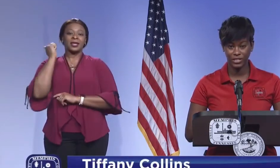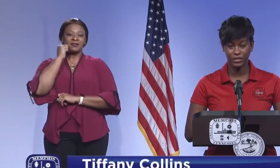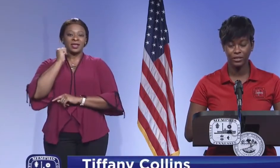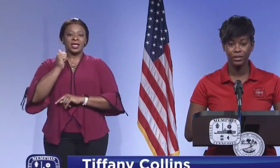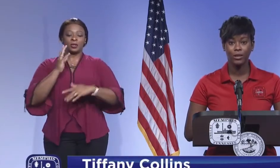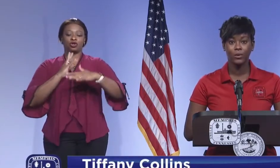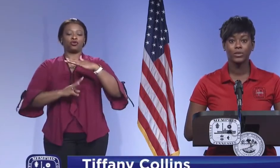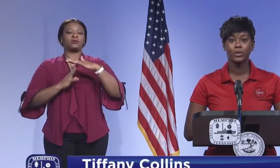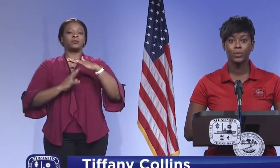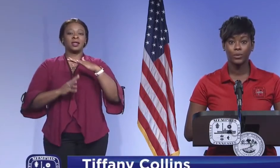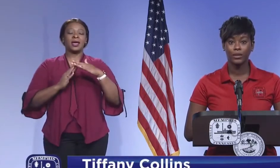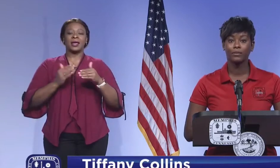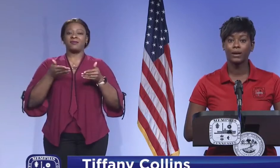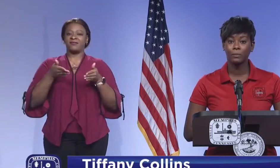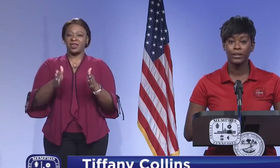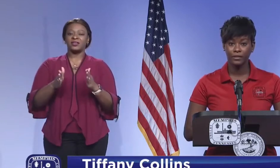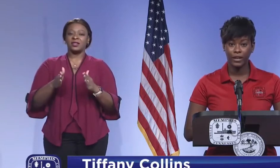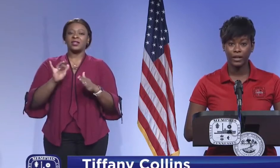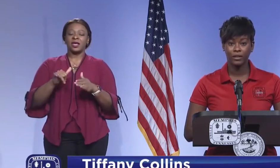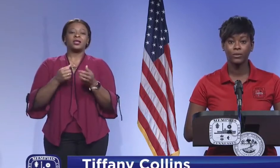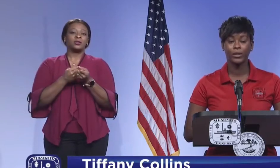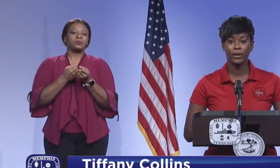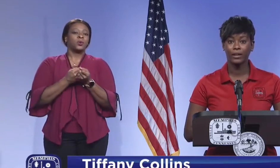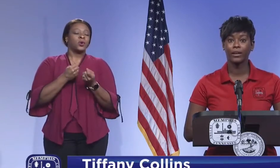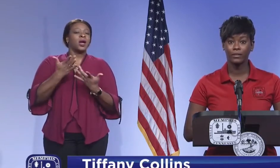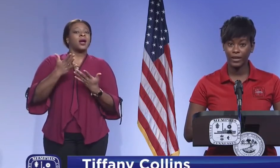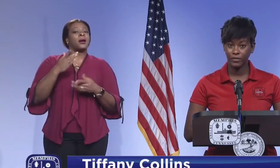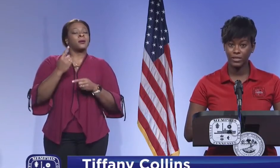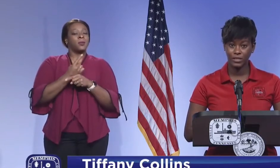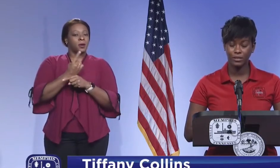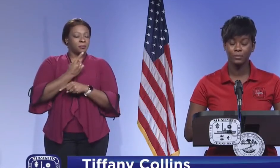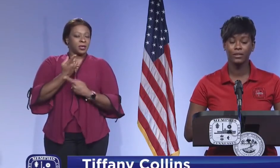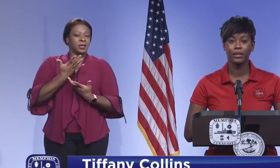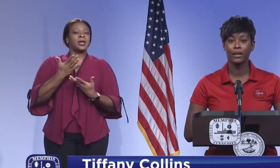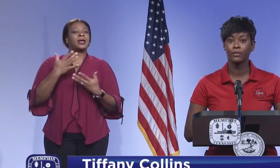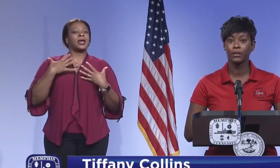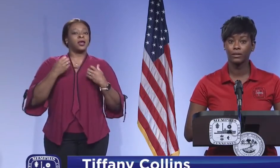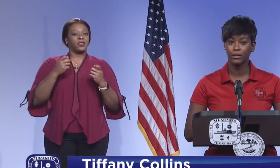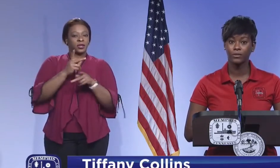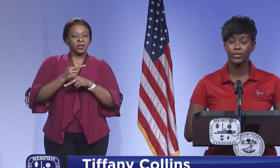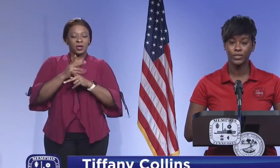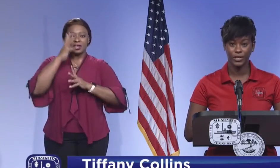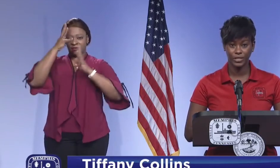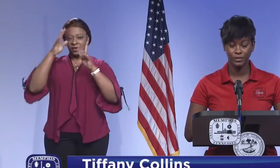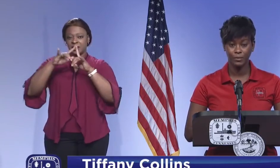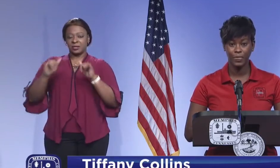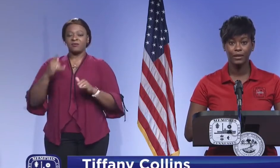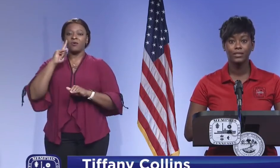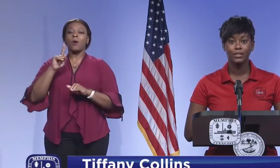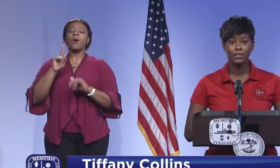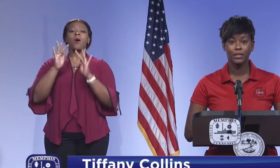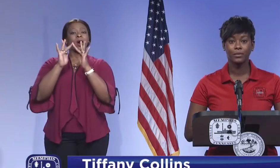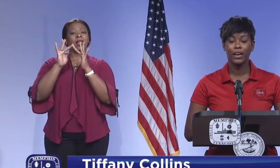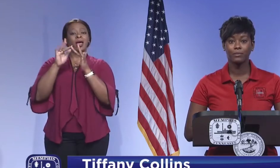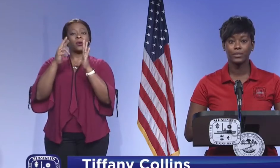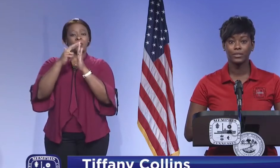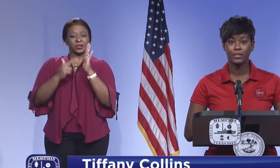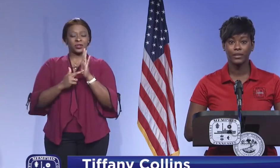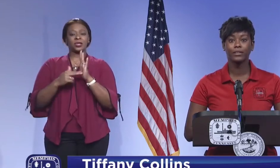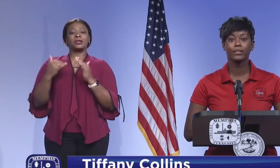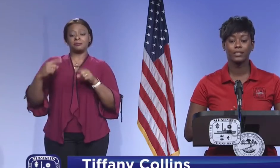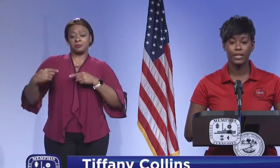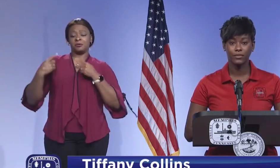fashion. With the support of Poplar Healthcare, we created an innovative system that allowed for online registration. Since then, we have been